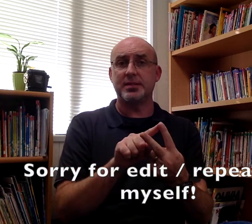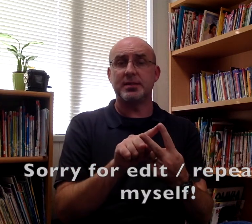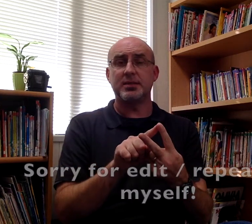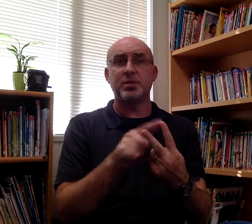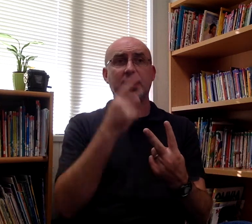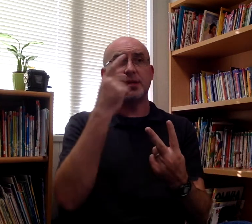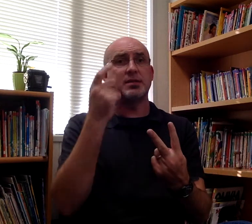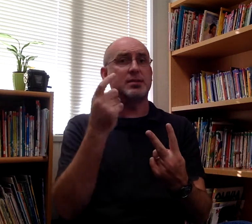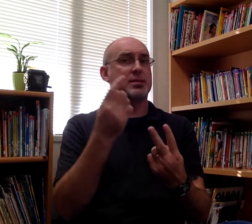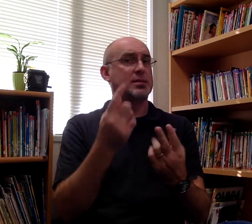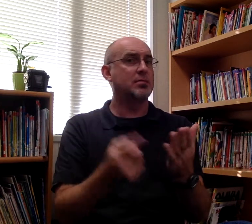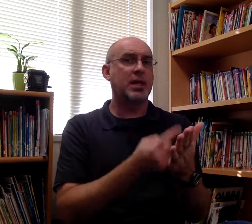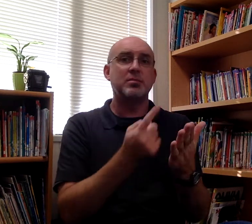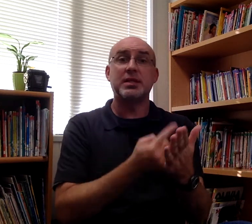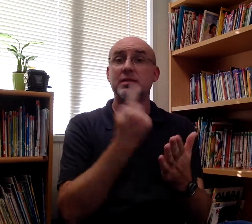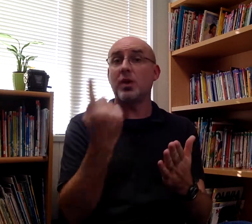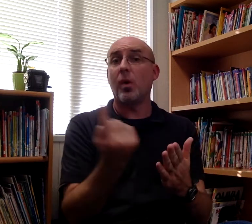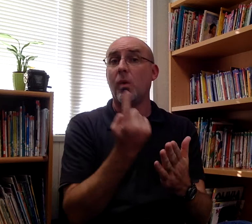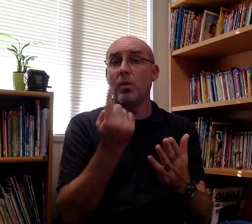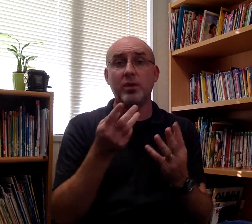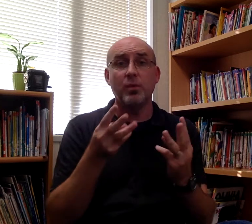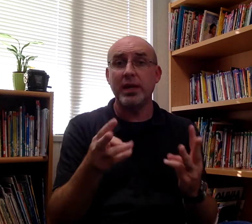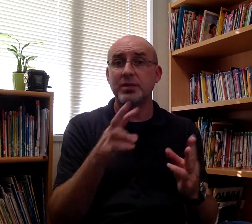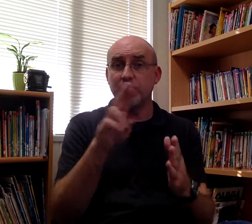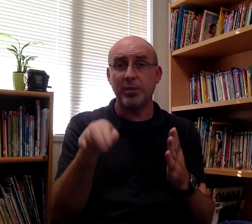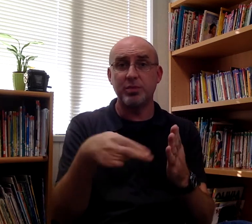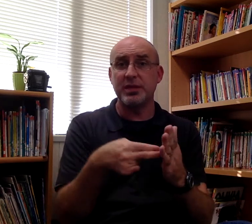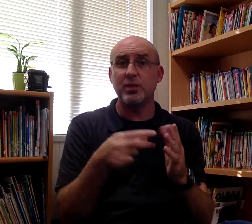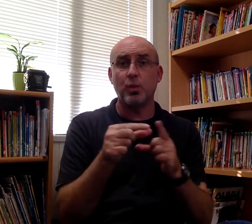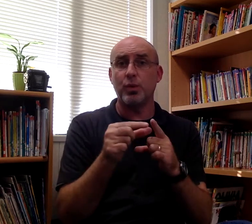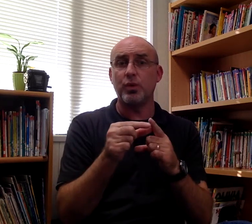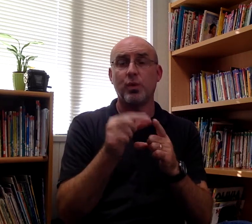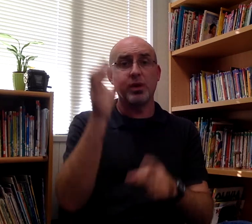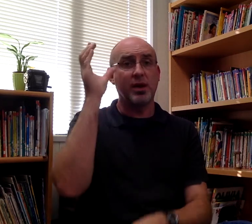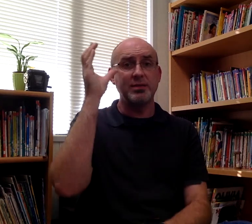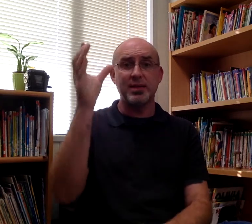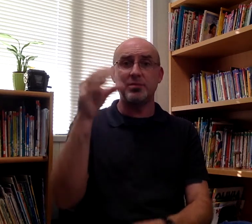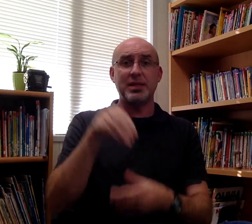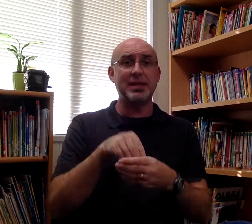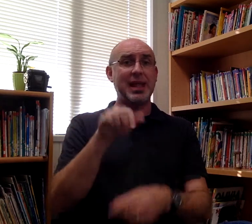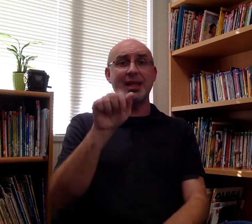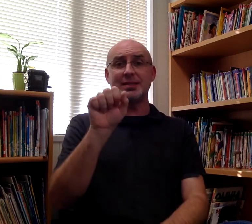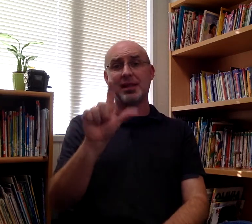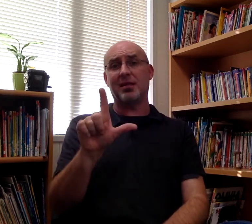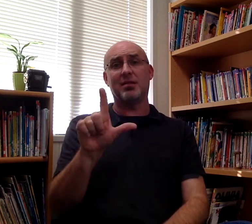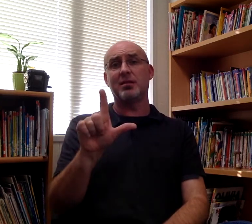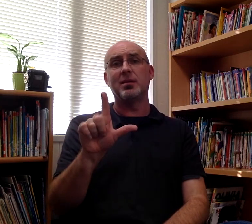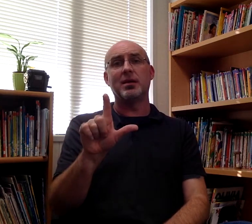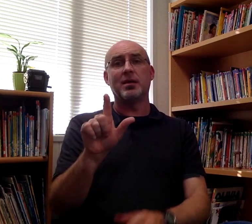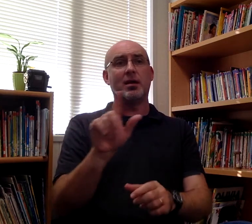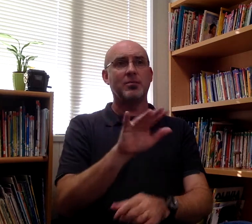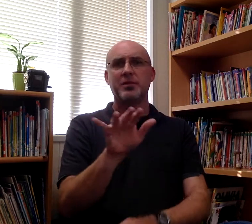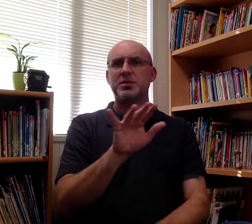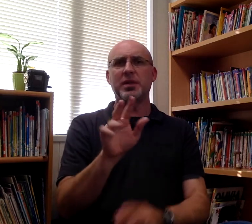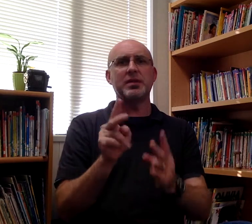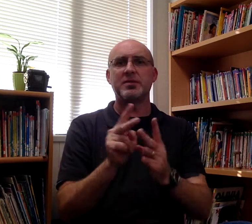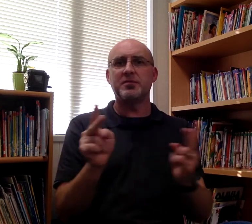is because sometimes that's the only way to represent a word or concept in ASL. Fingerspelling is a